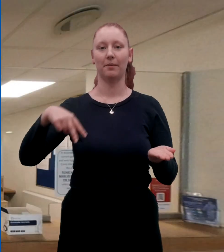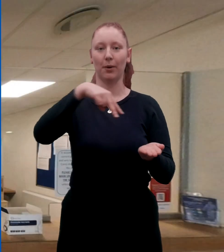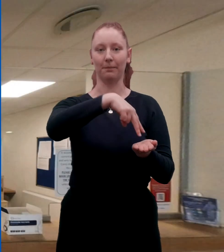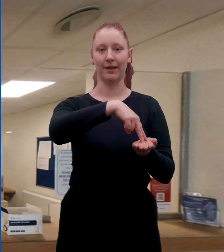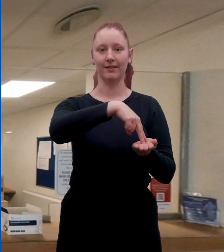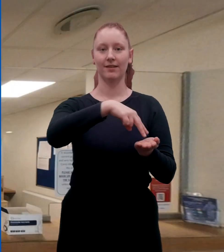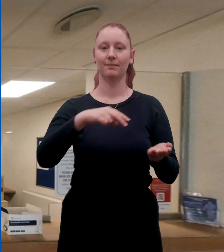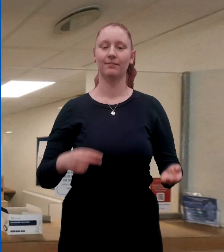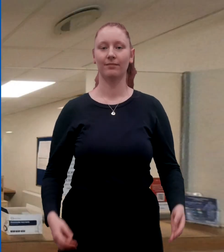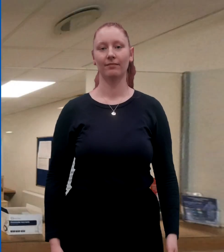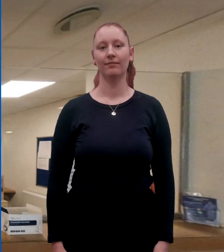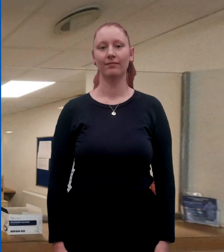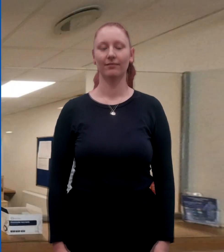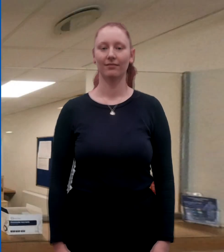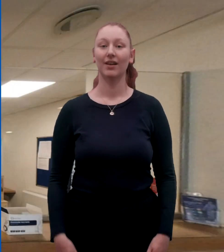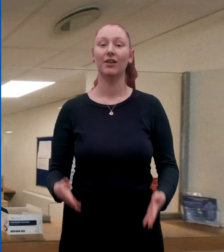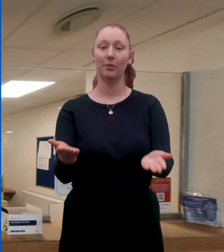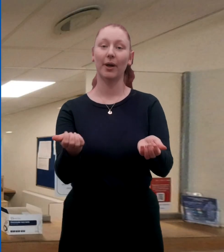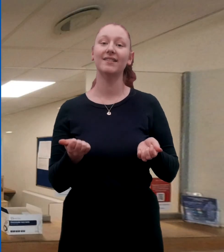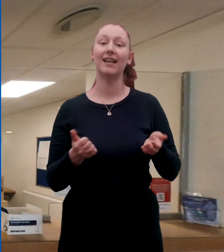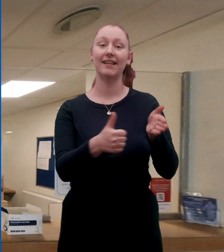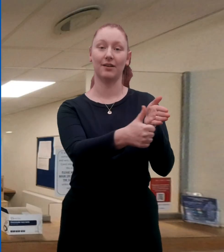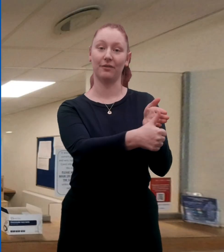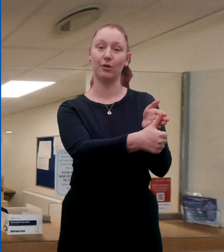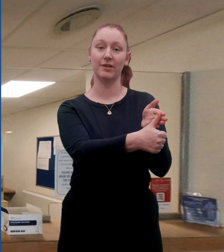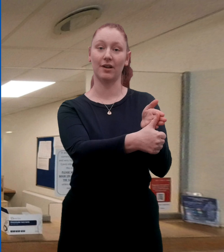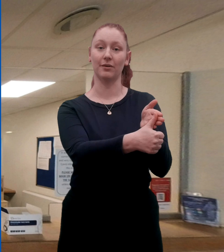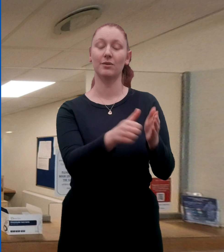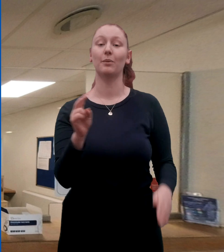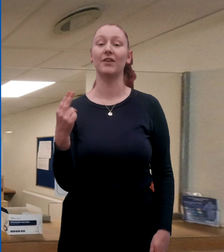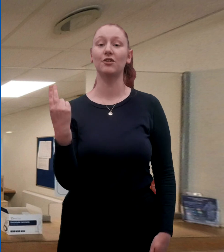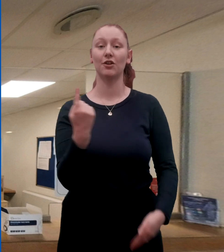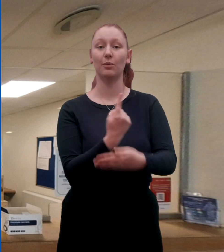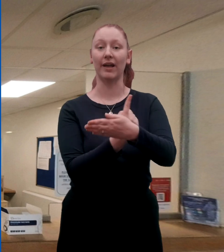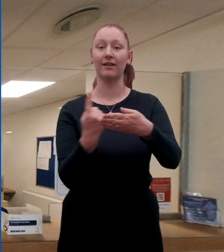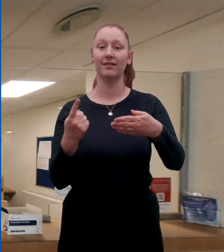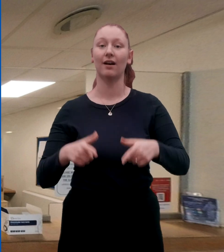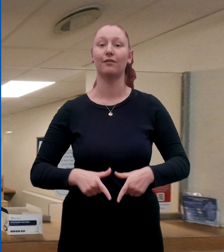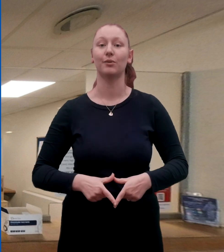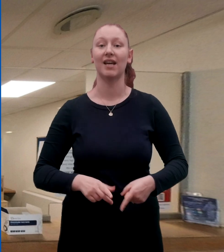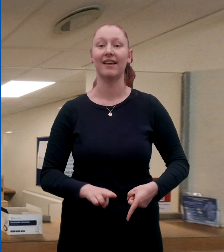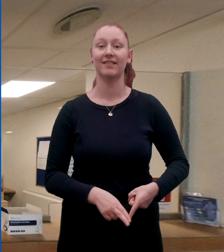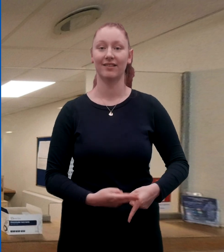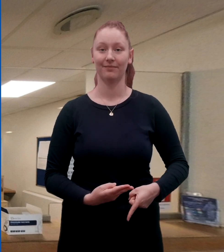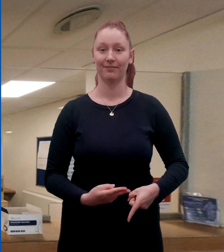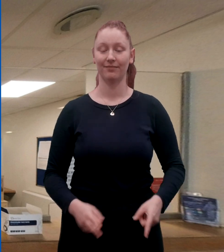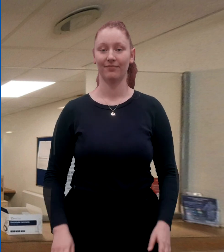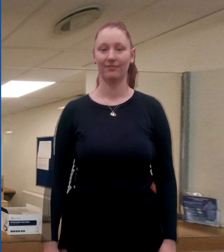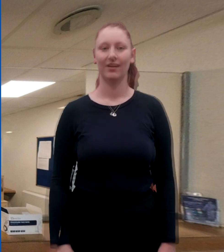After the appointment, you will get a letter with your results within 2 weeks of your